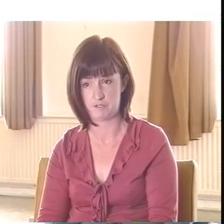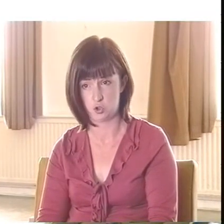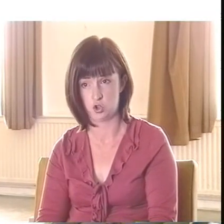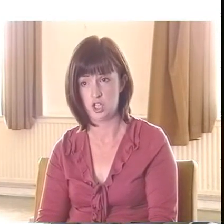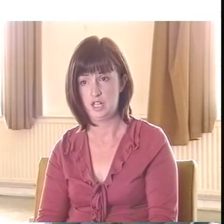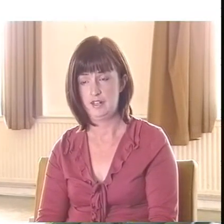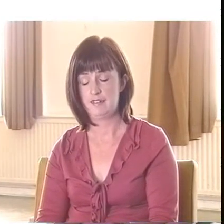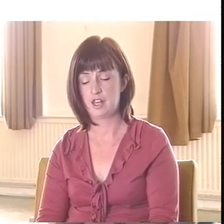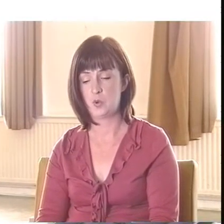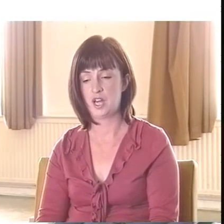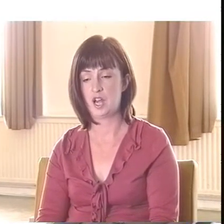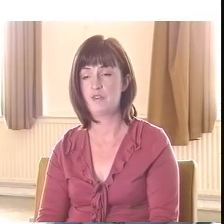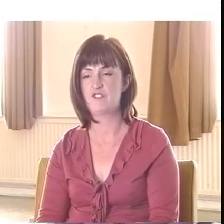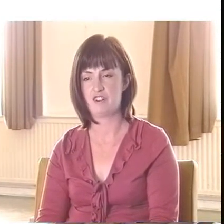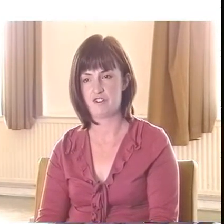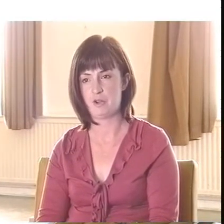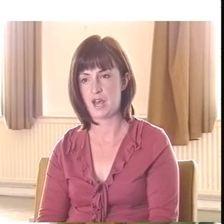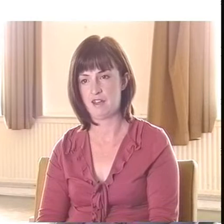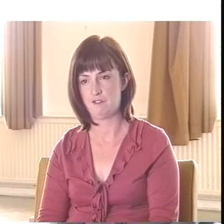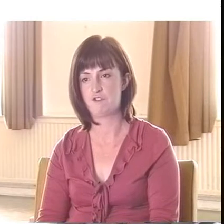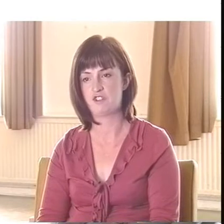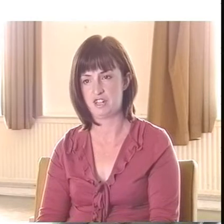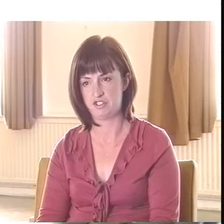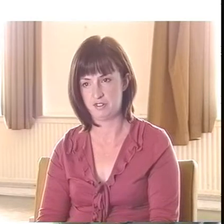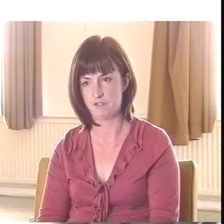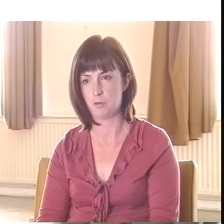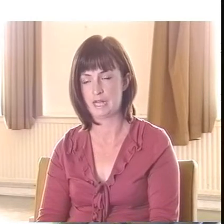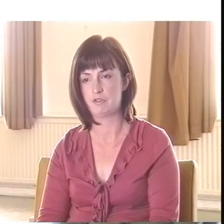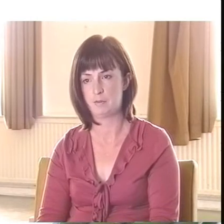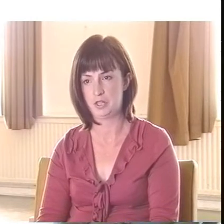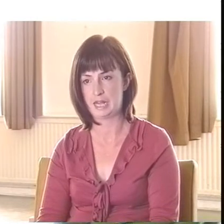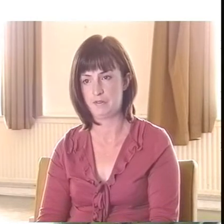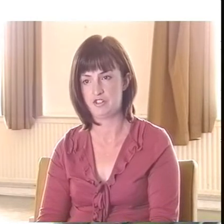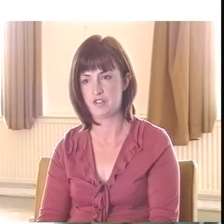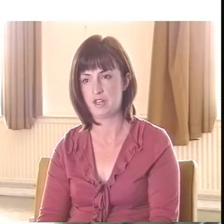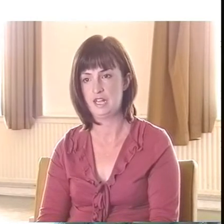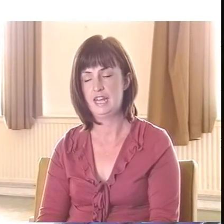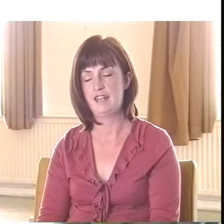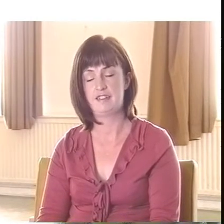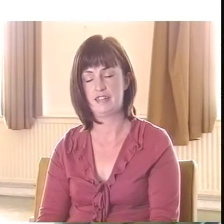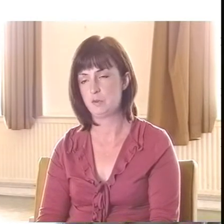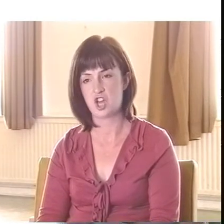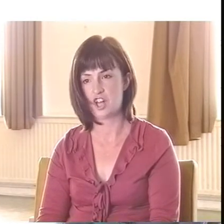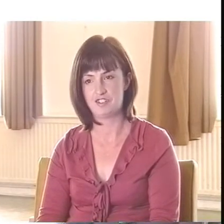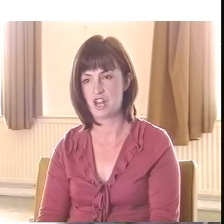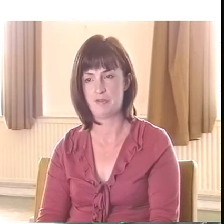four. So I was very, very aware of the frustrations of not being able to communicate with each other and didn't think it would hurt to try with